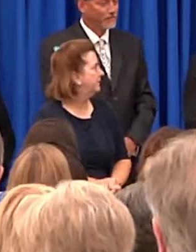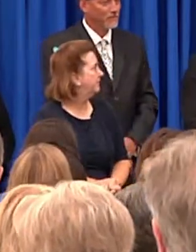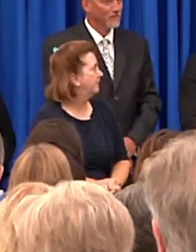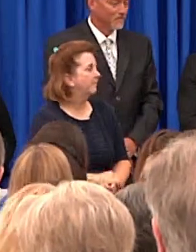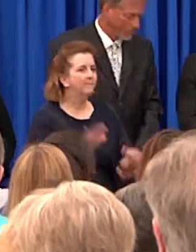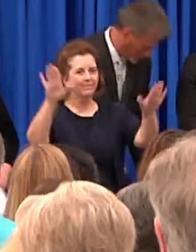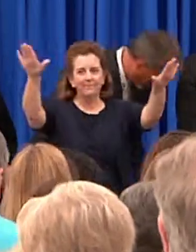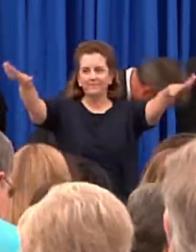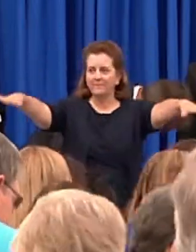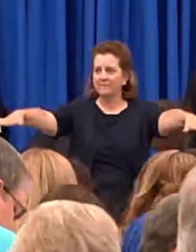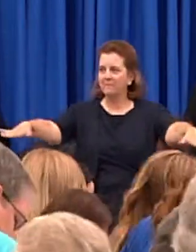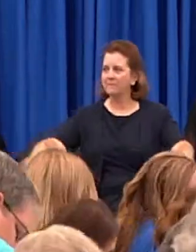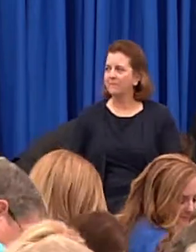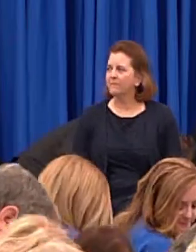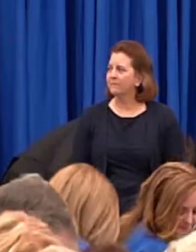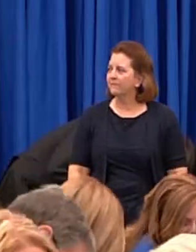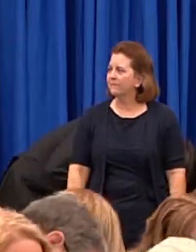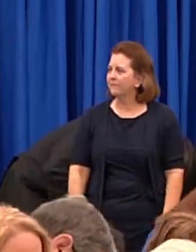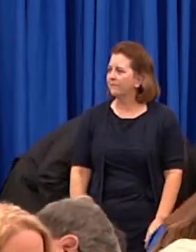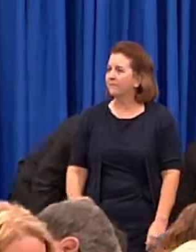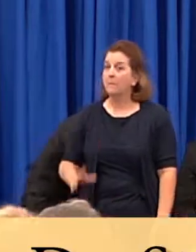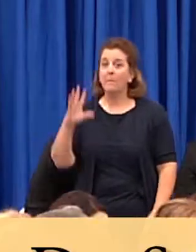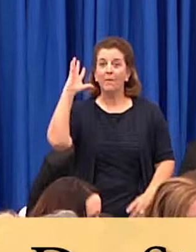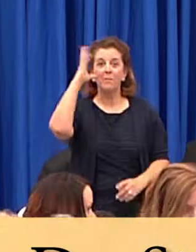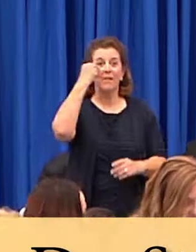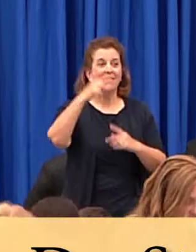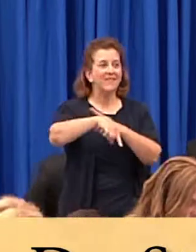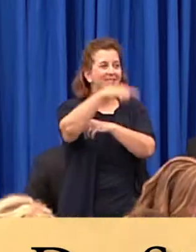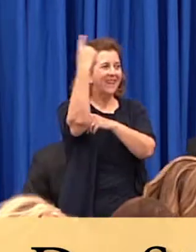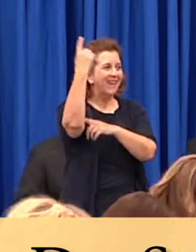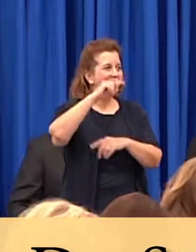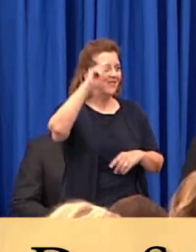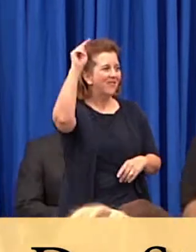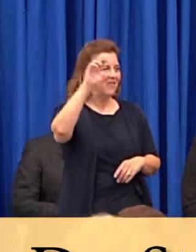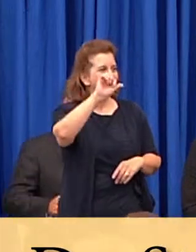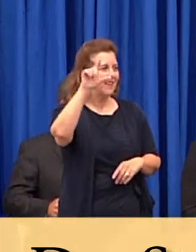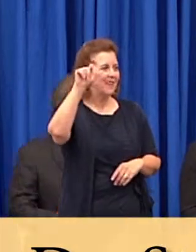You may be seated. What a beautiful day in North Alabama.